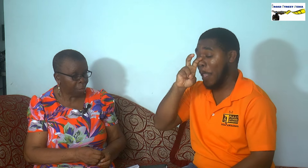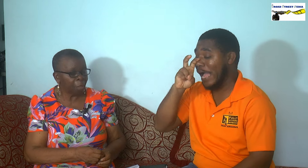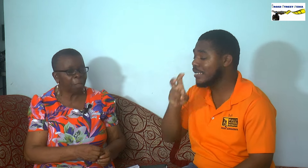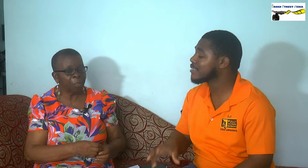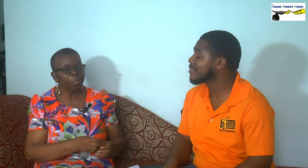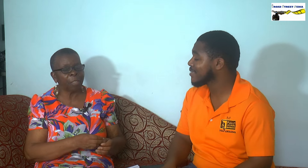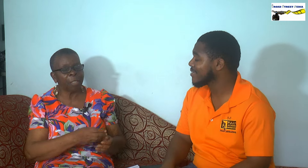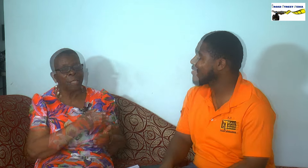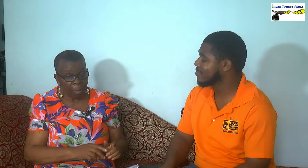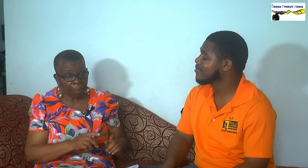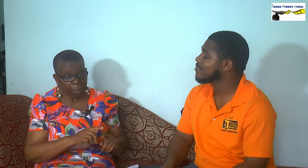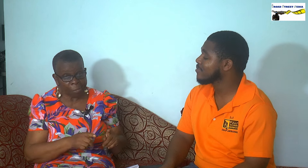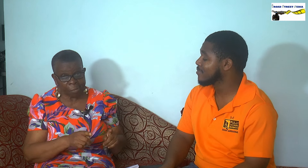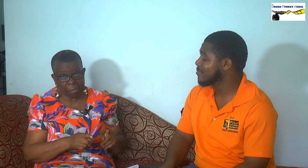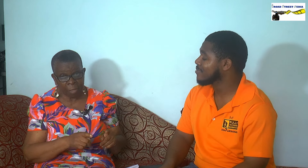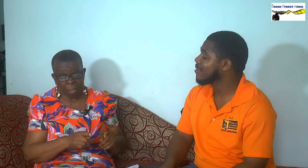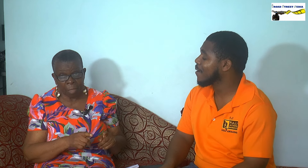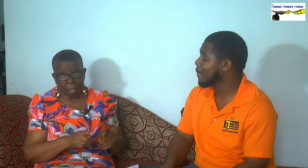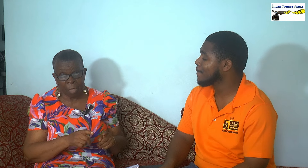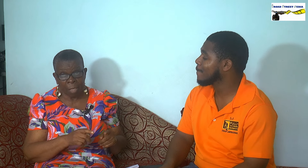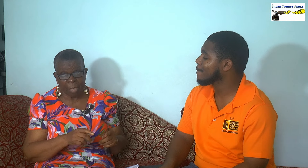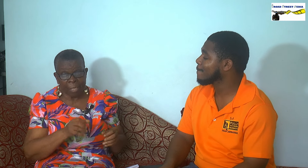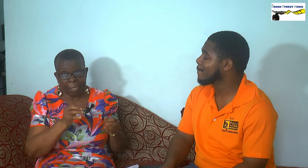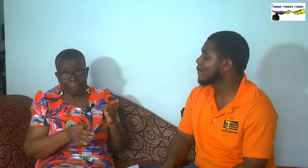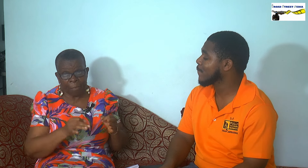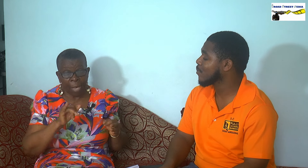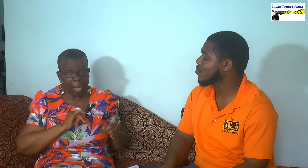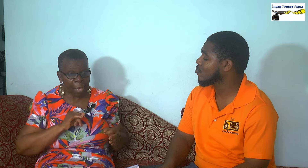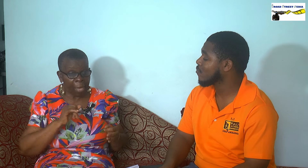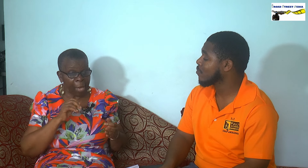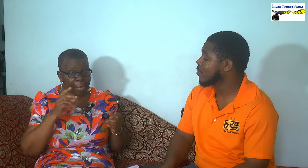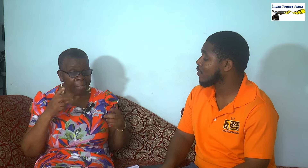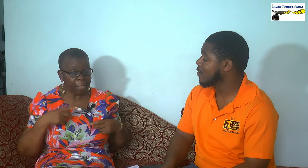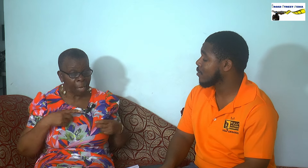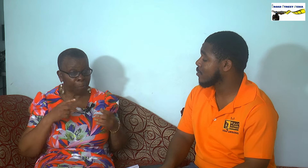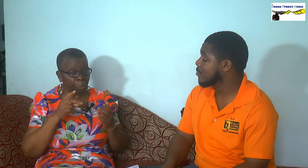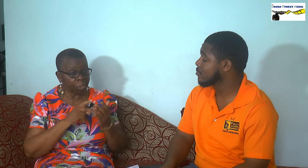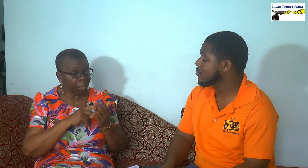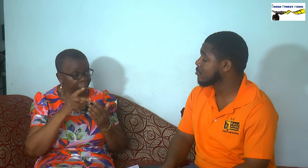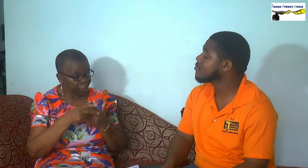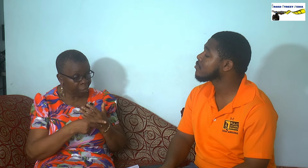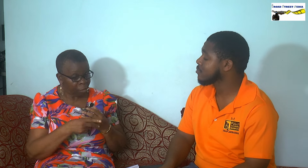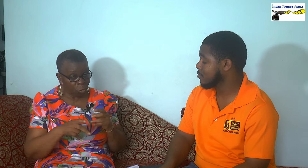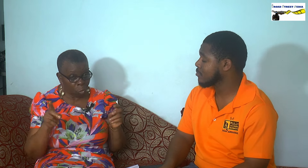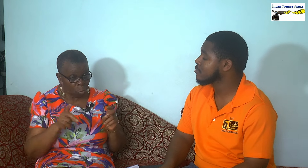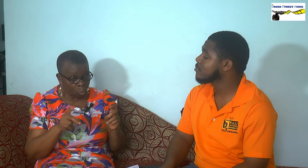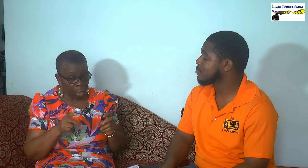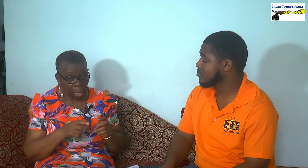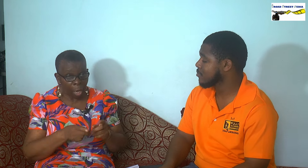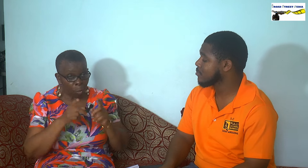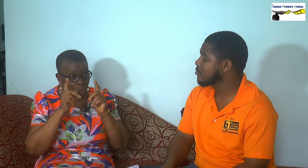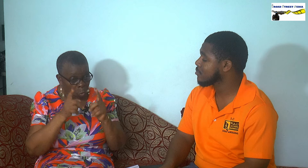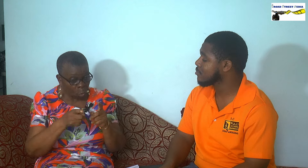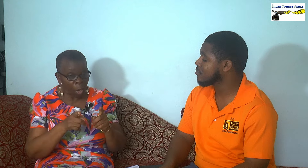strict. Yeah. Franklin was very strict. Yeah. But if I had a project to do, I would go